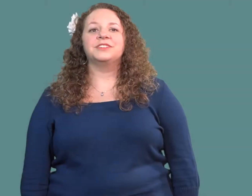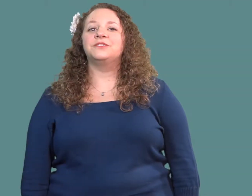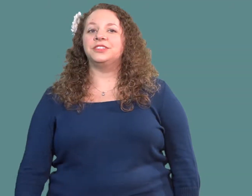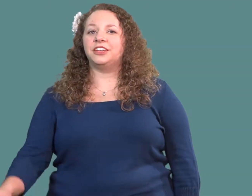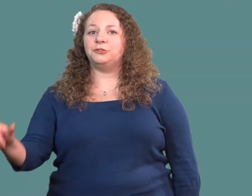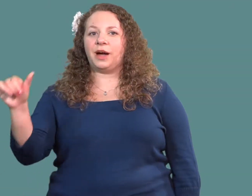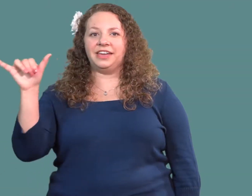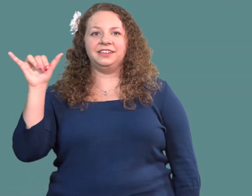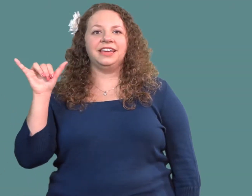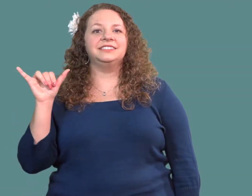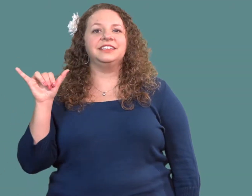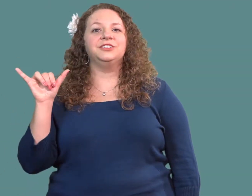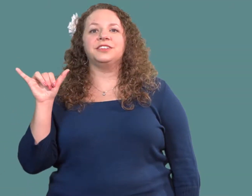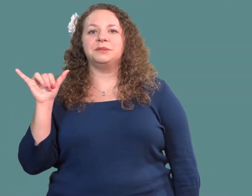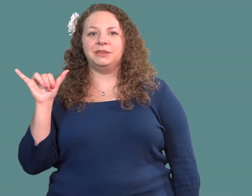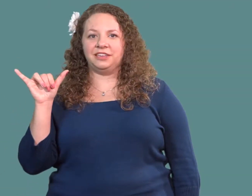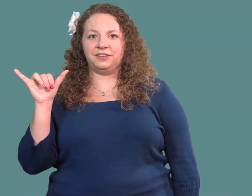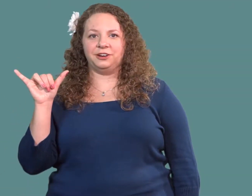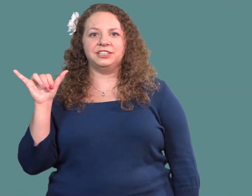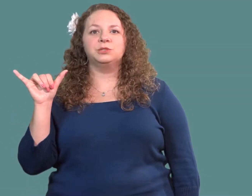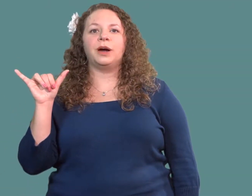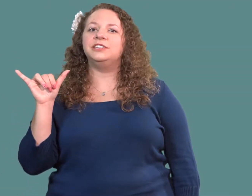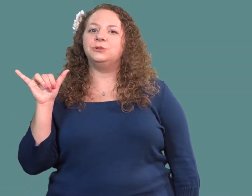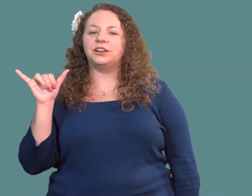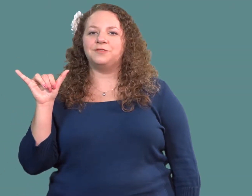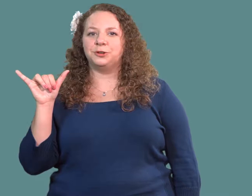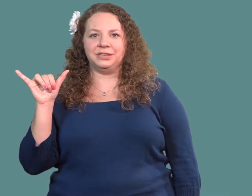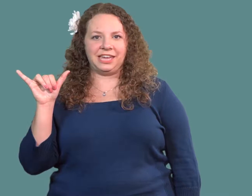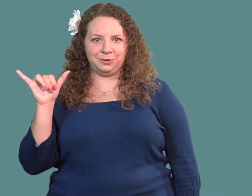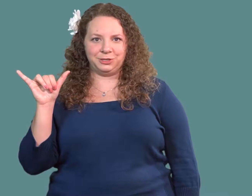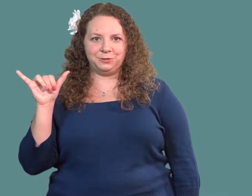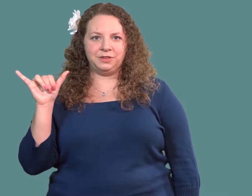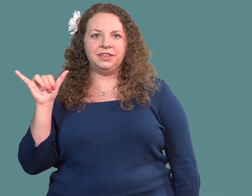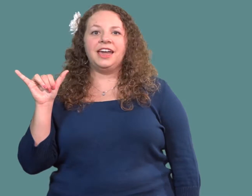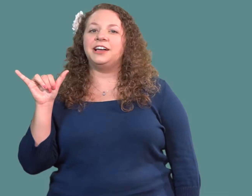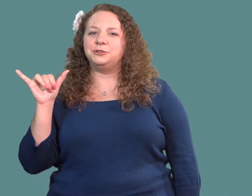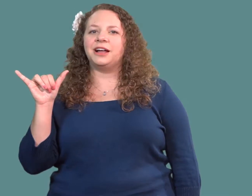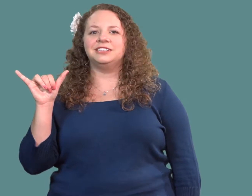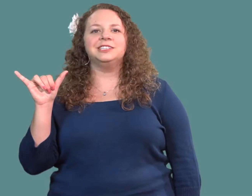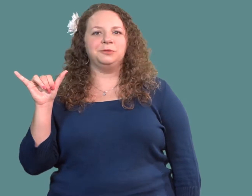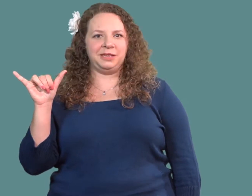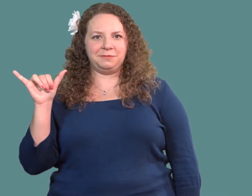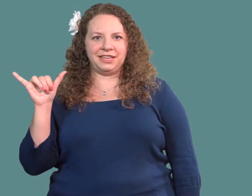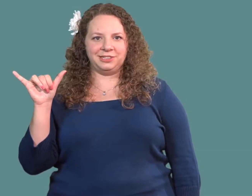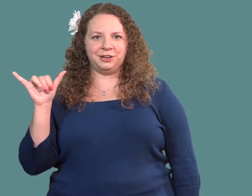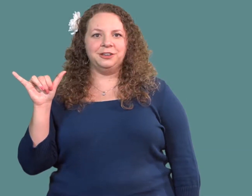For the letter Y, extend your thumb and pinky fingers as wide as you are comfortably able to. As you practice, it will become easier,